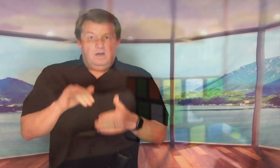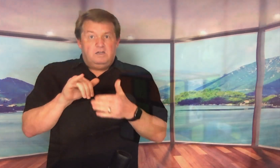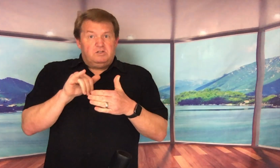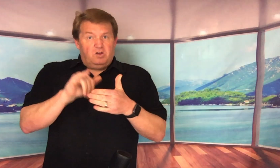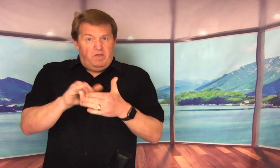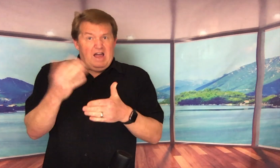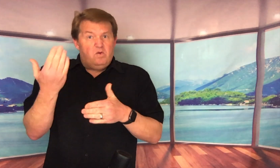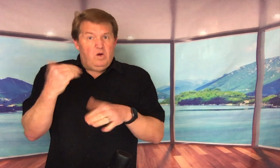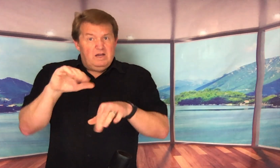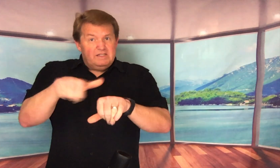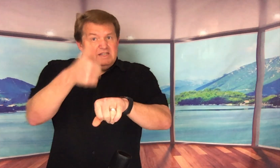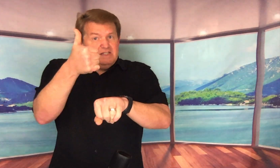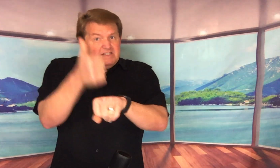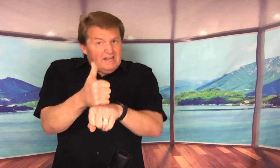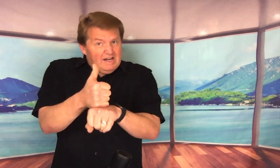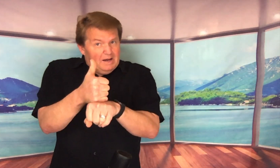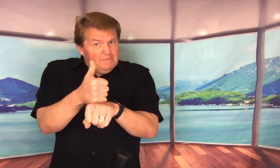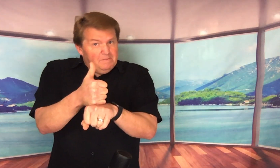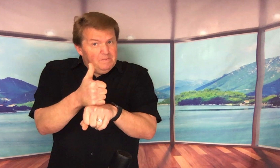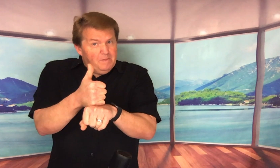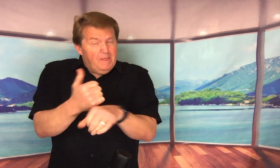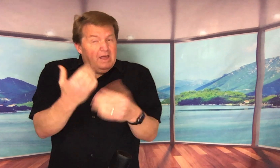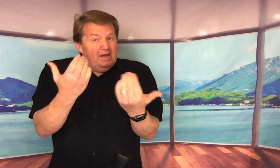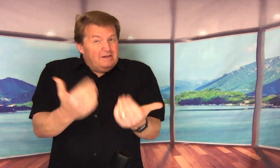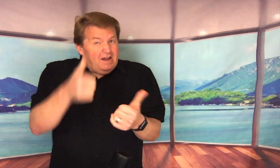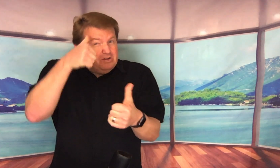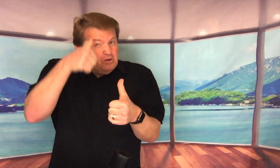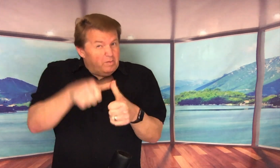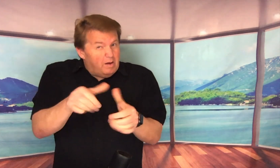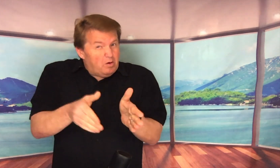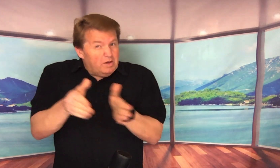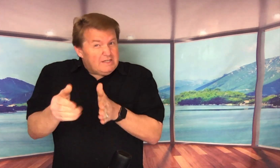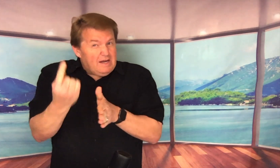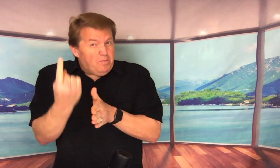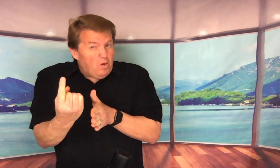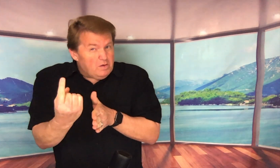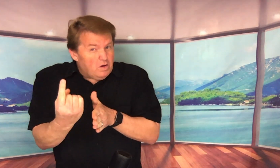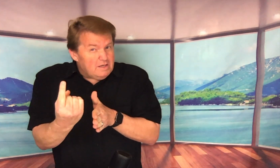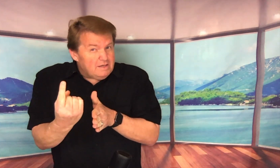So that was setup. Now, do you remember what step 1 was?